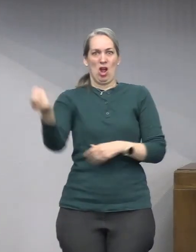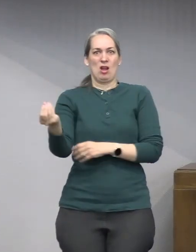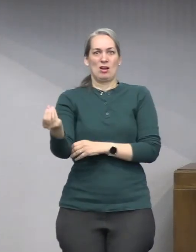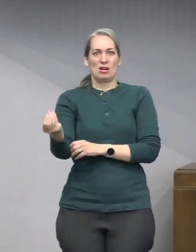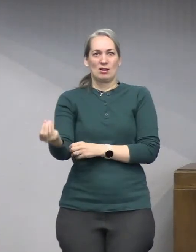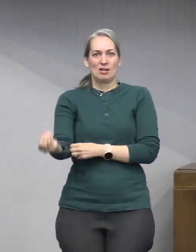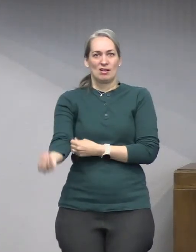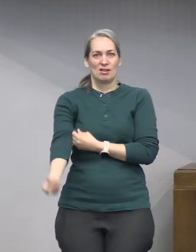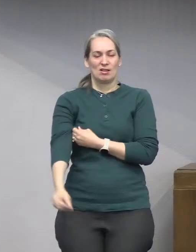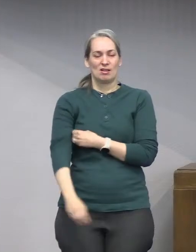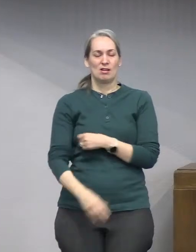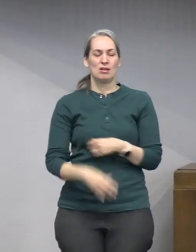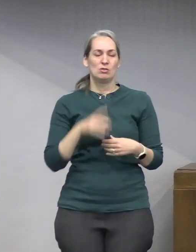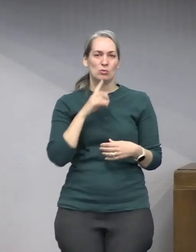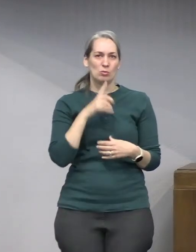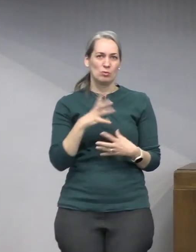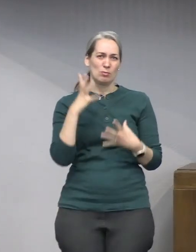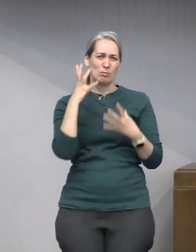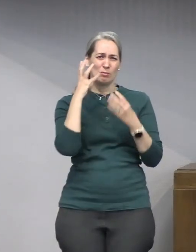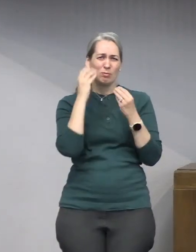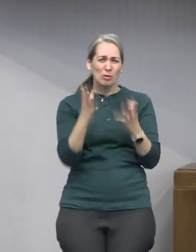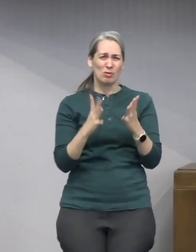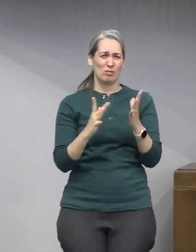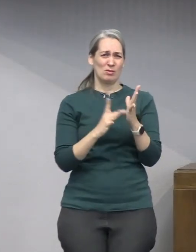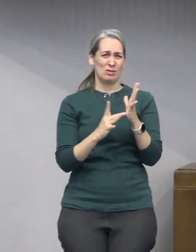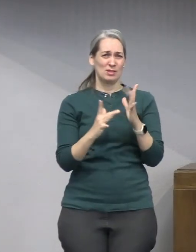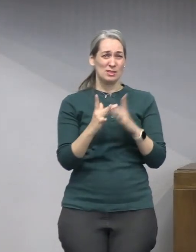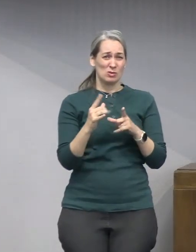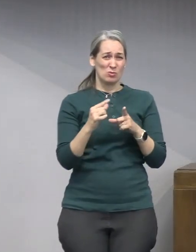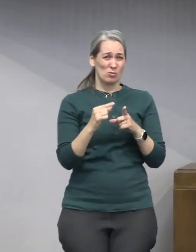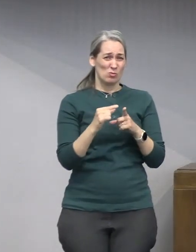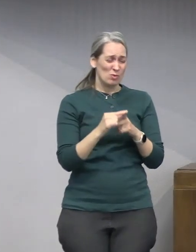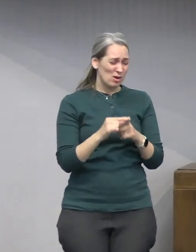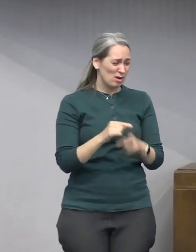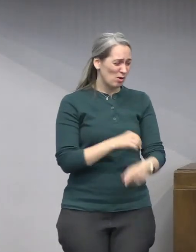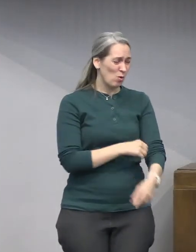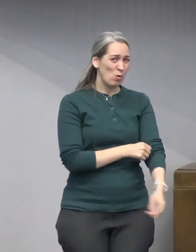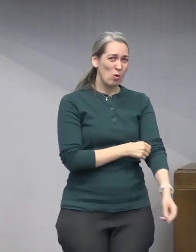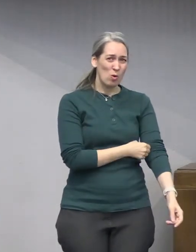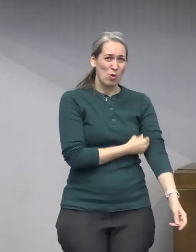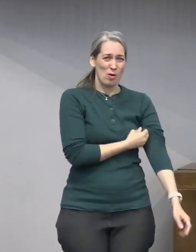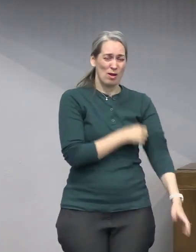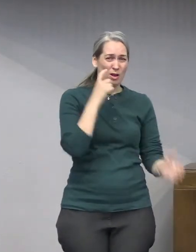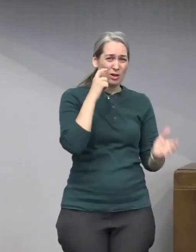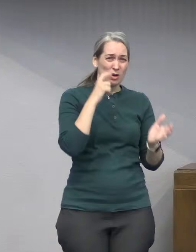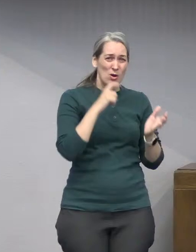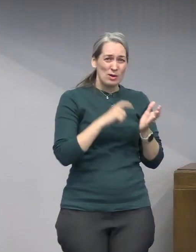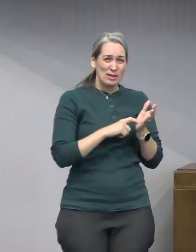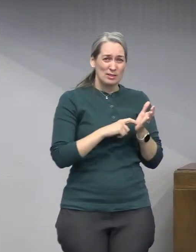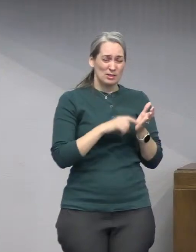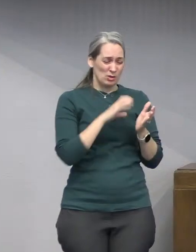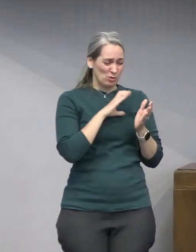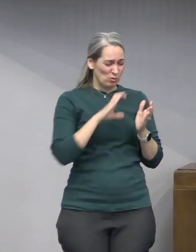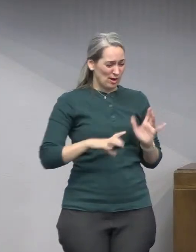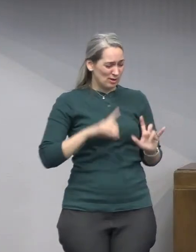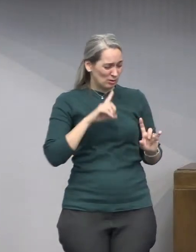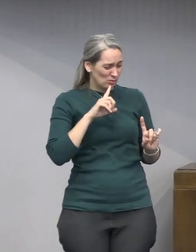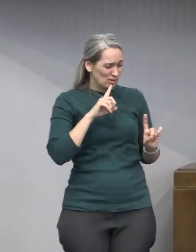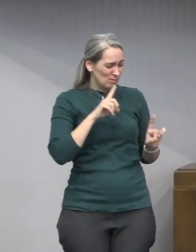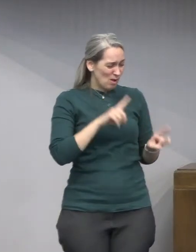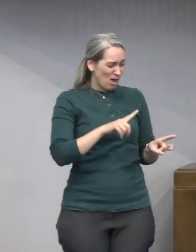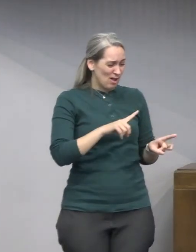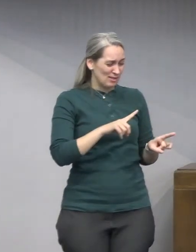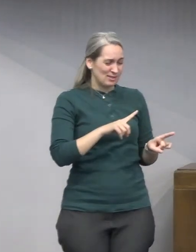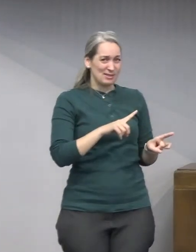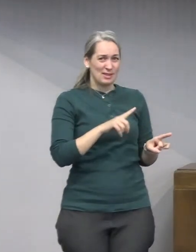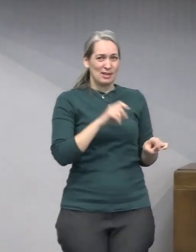But let's back up. How beautiful the words of Jesus here, right? And if we notice, the response of Christ goes even